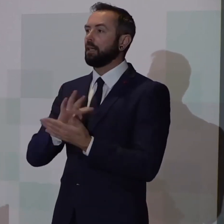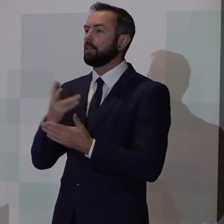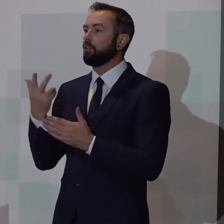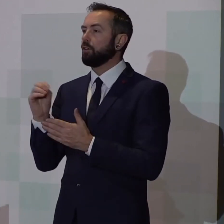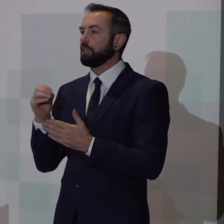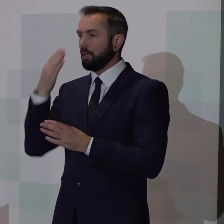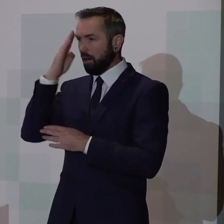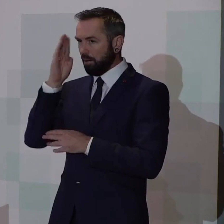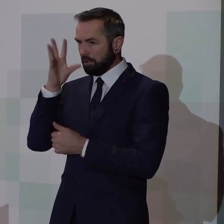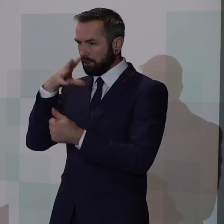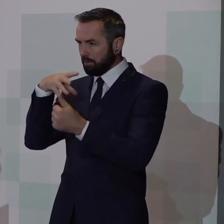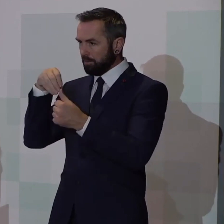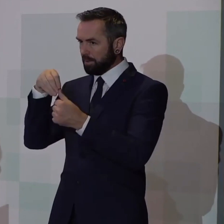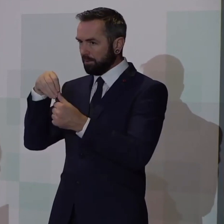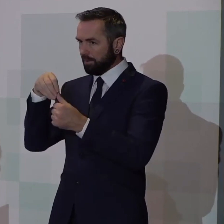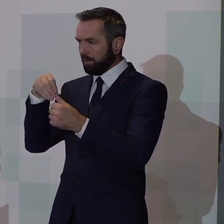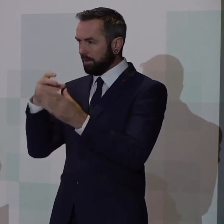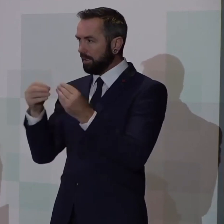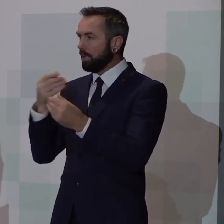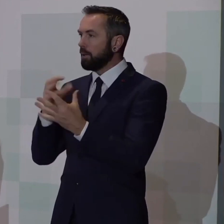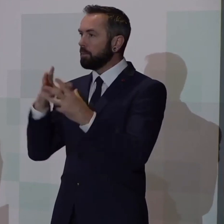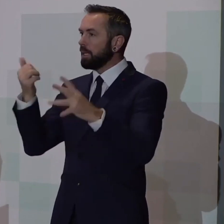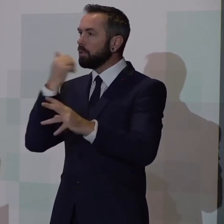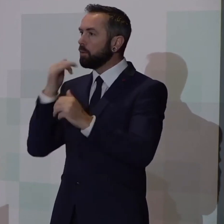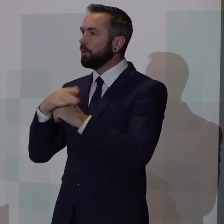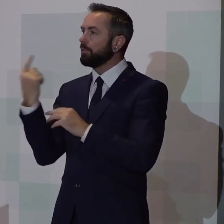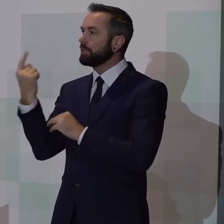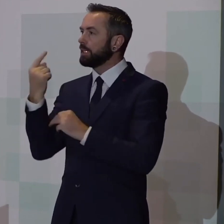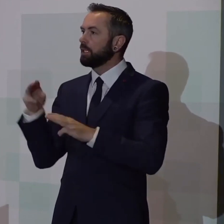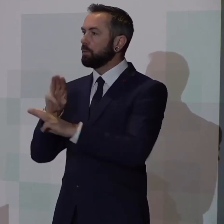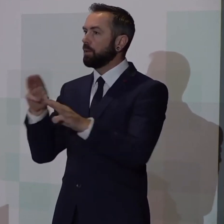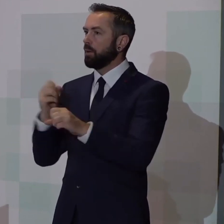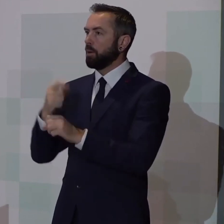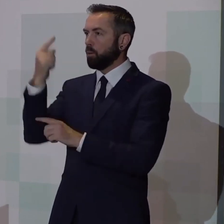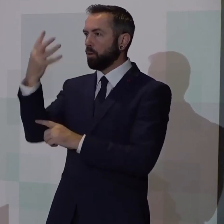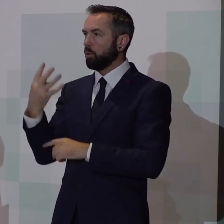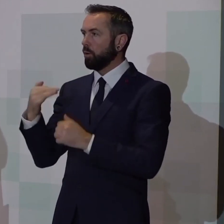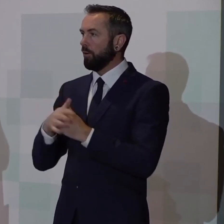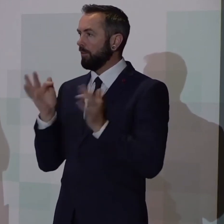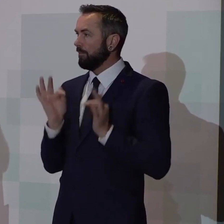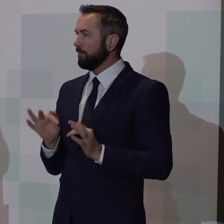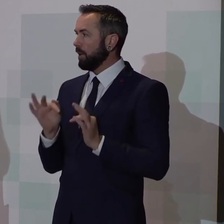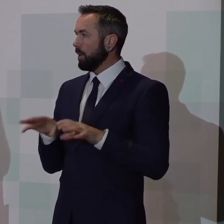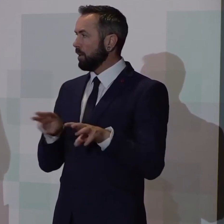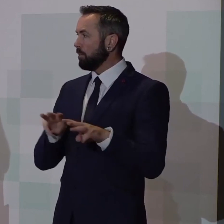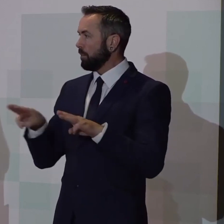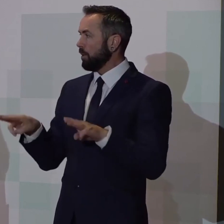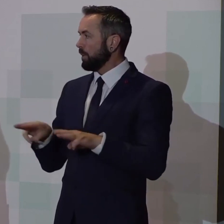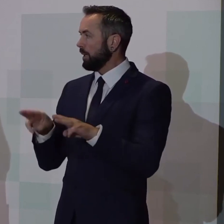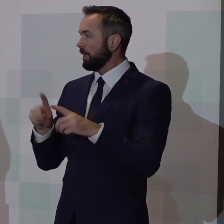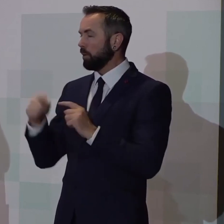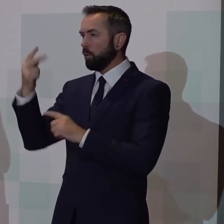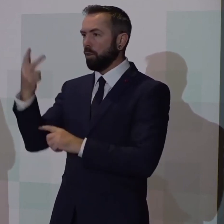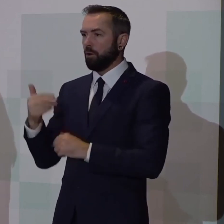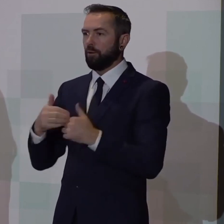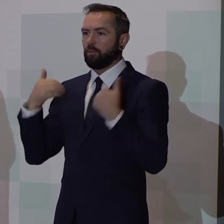distinct characteristic. It had a very large number of single people, about a quarter of the female population and a third of